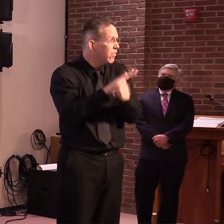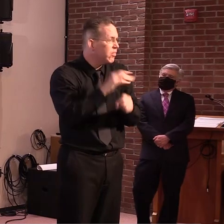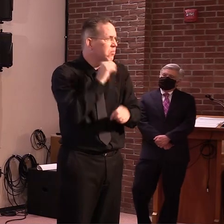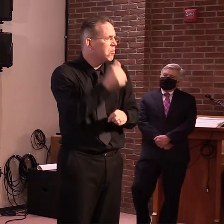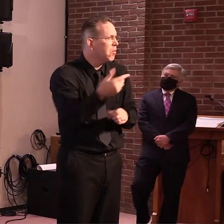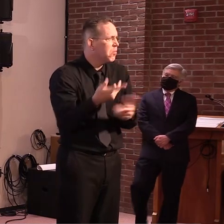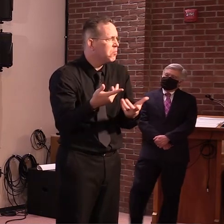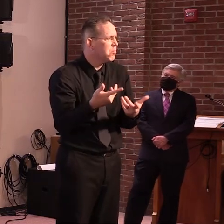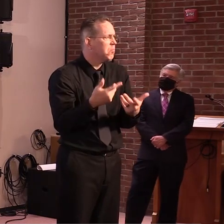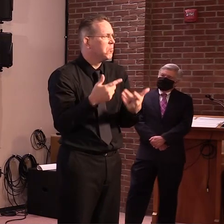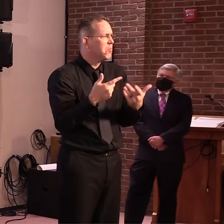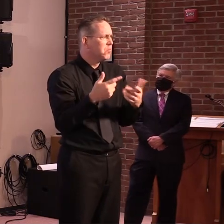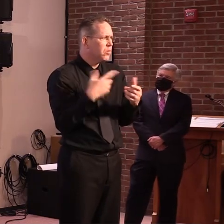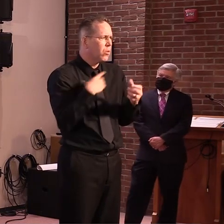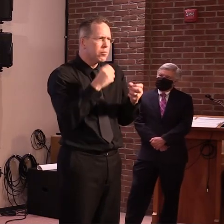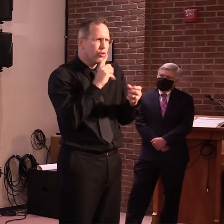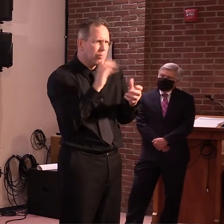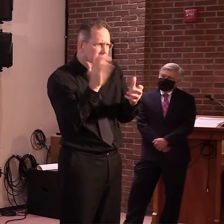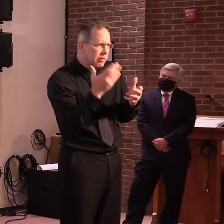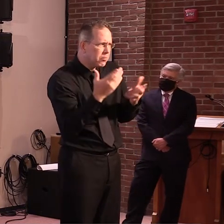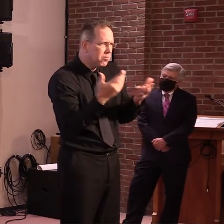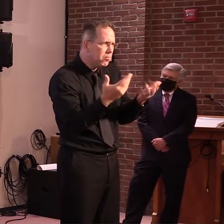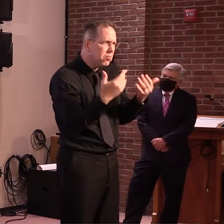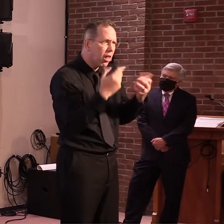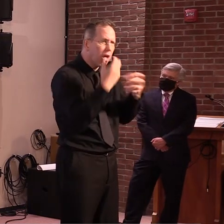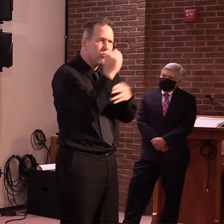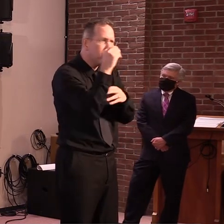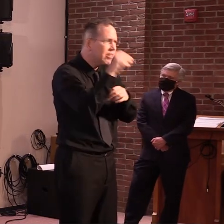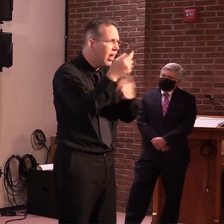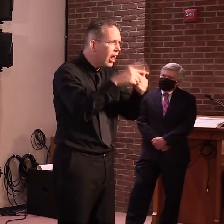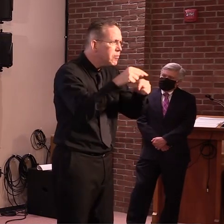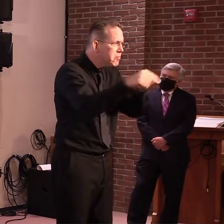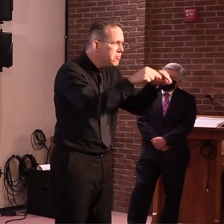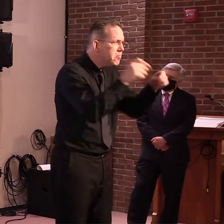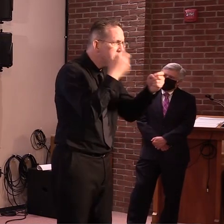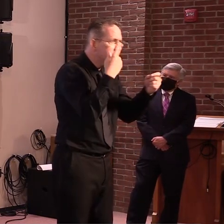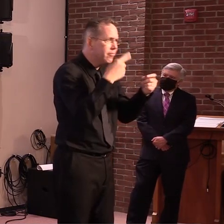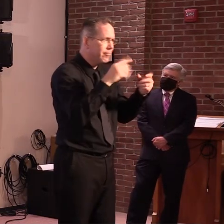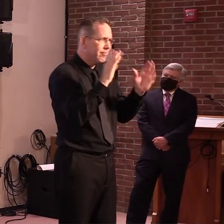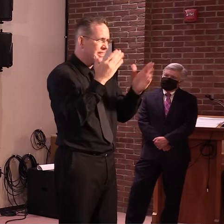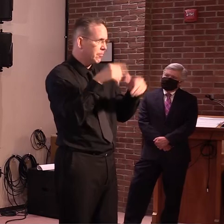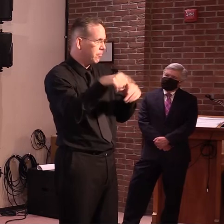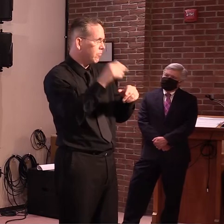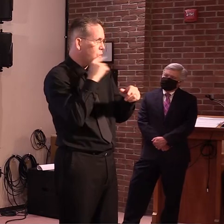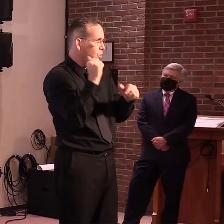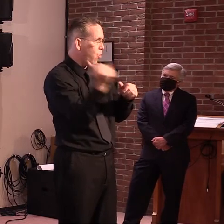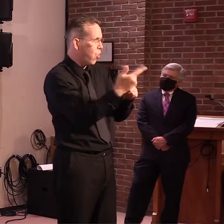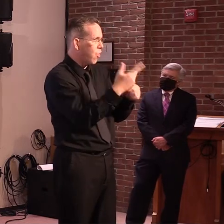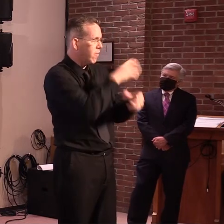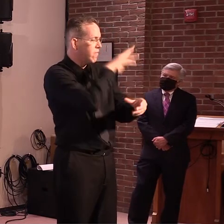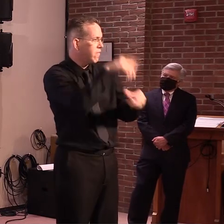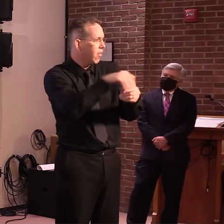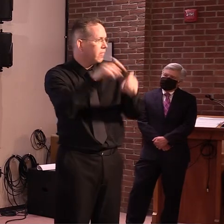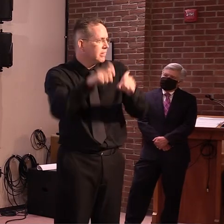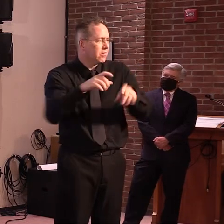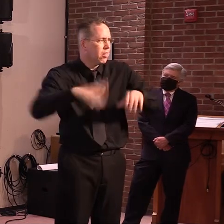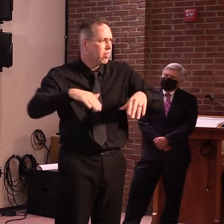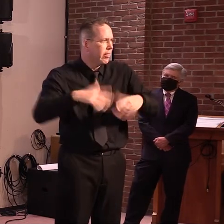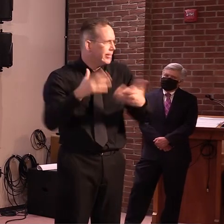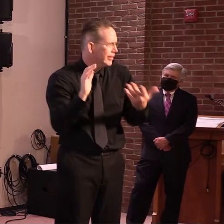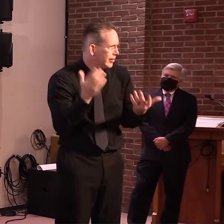that volume of testing necessarily. But also on a more reassuring note, we are also not